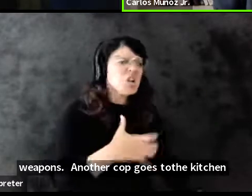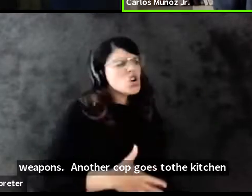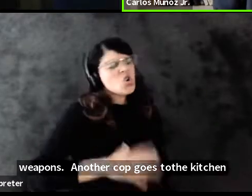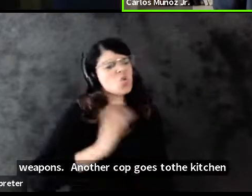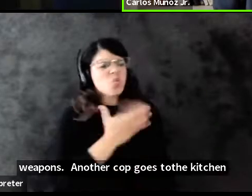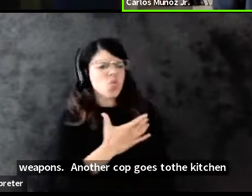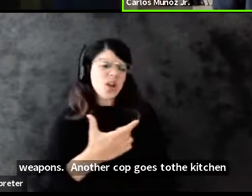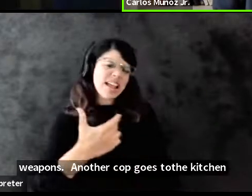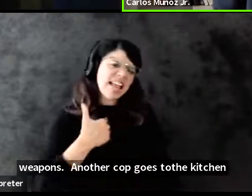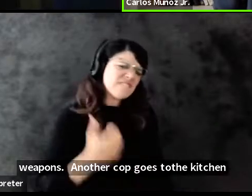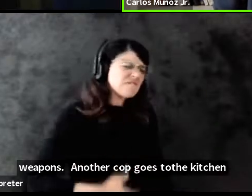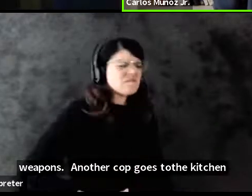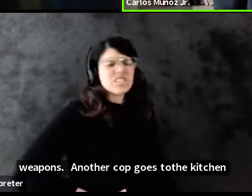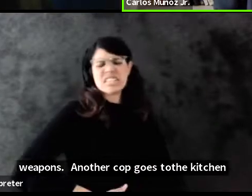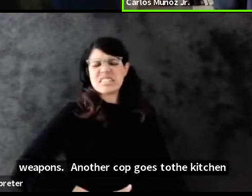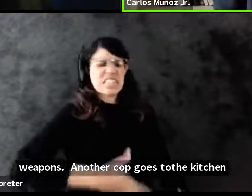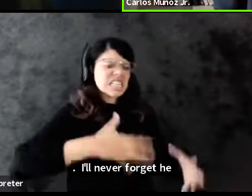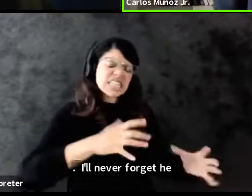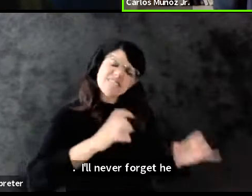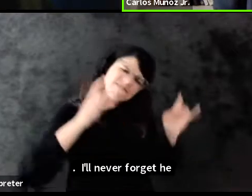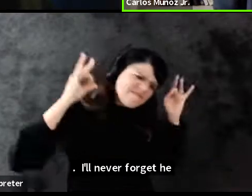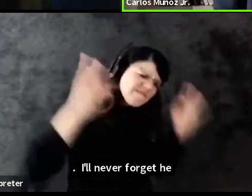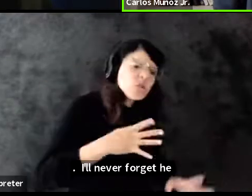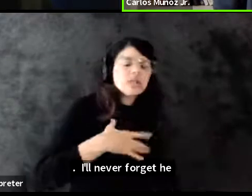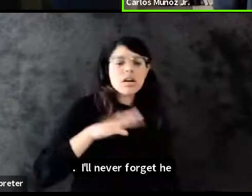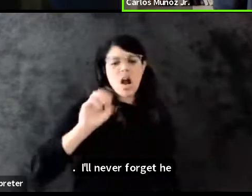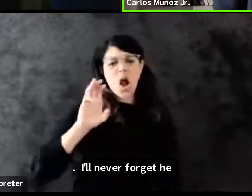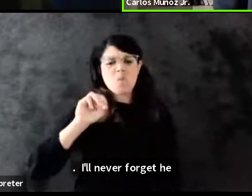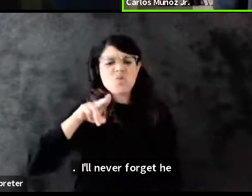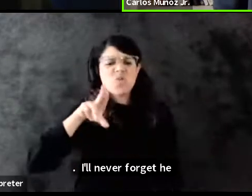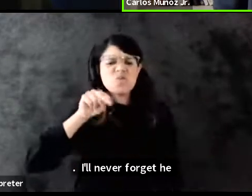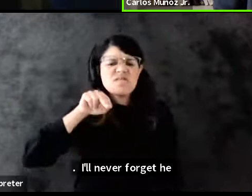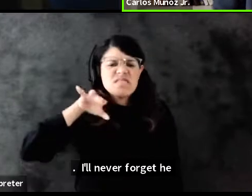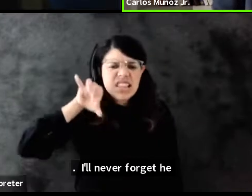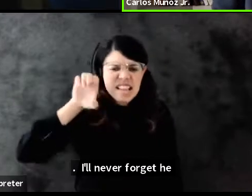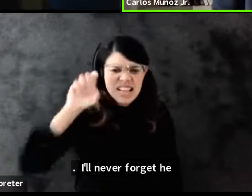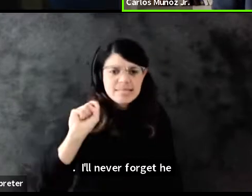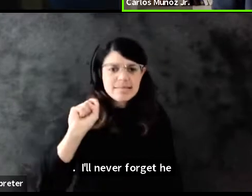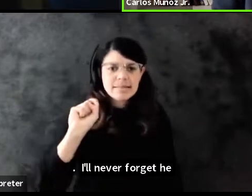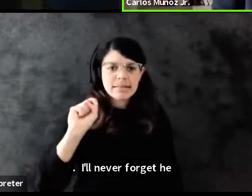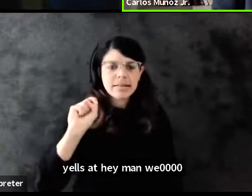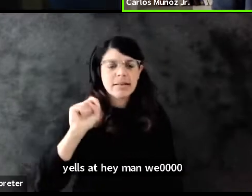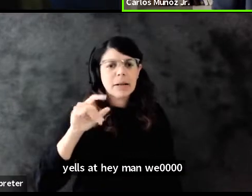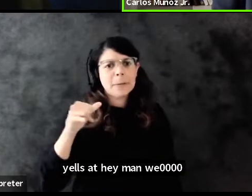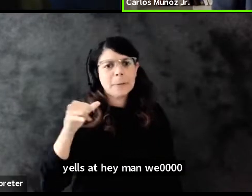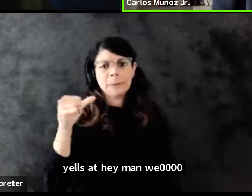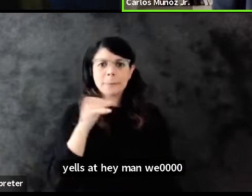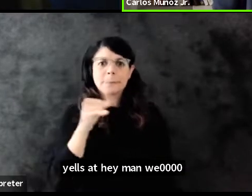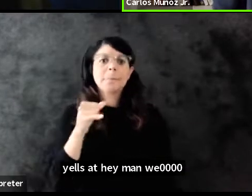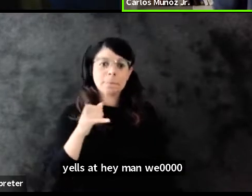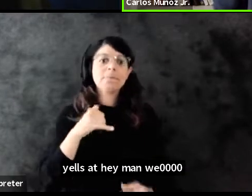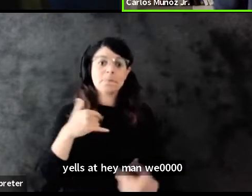man. Look at, so I had books on my table, right? Written by Karl Marx, other